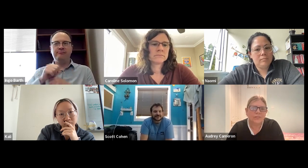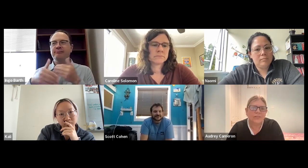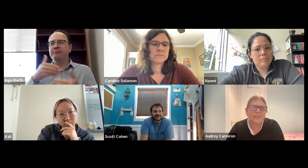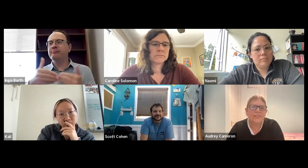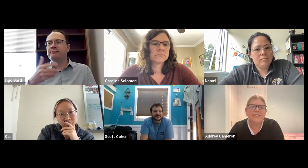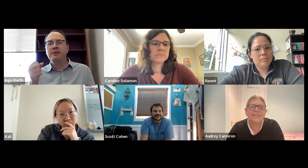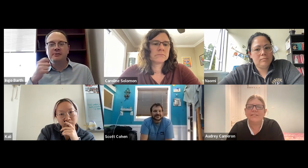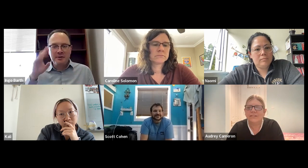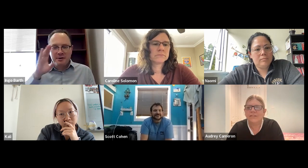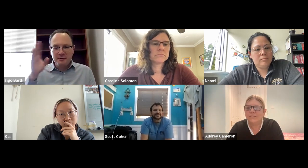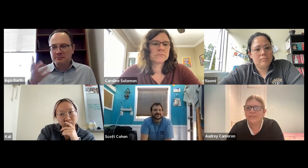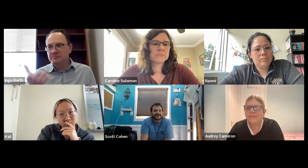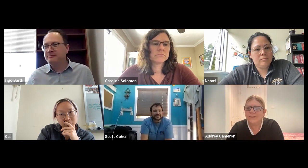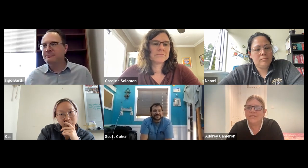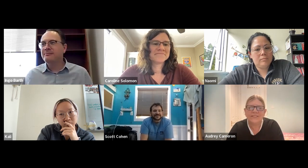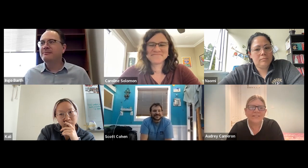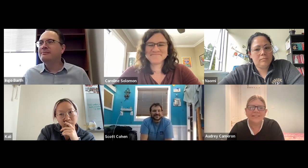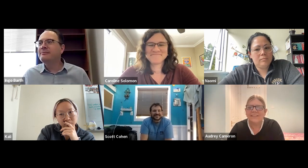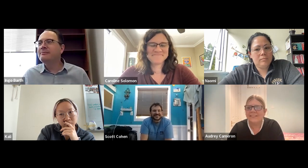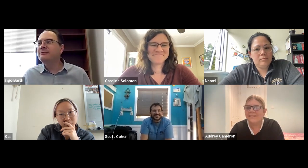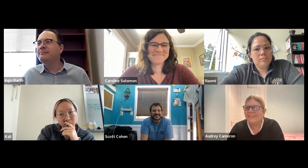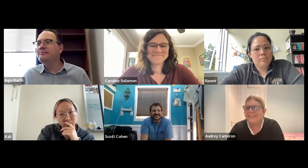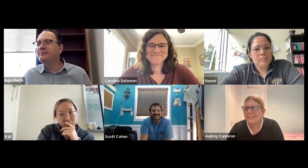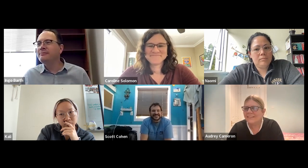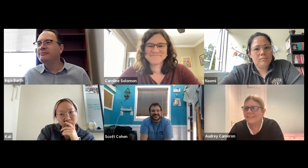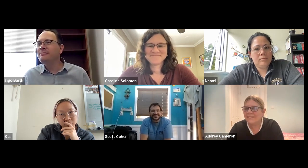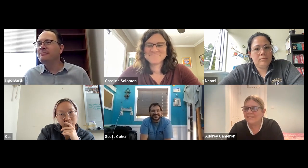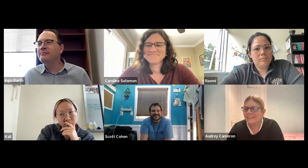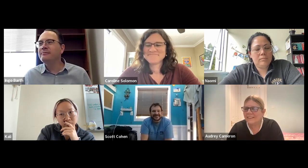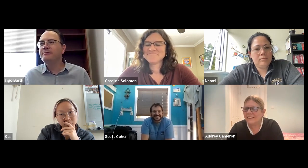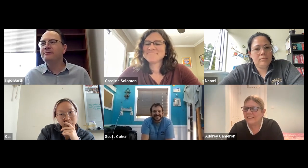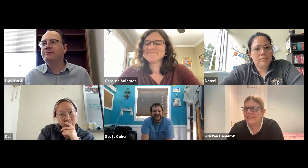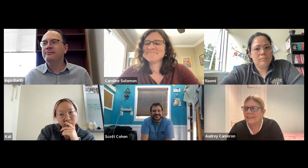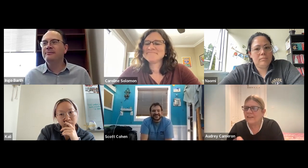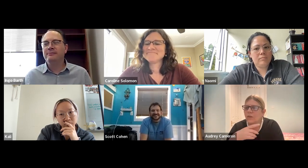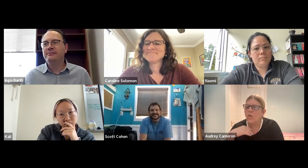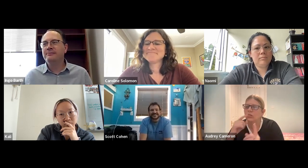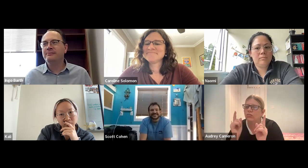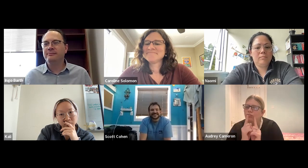Yeah, so that person's involved in my work with electrical engineering. So hello, Tomki.